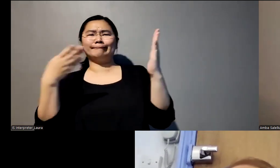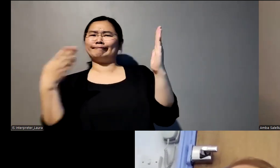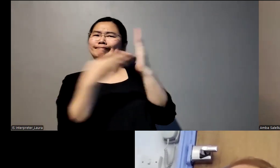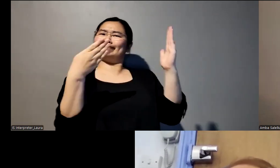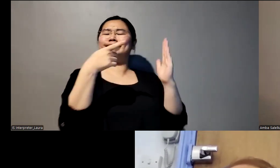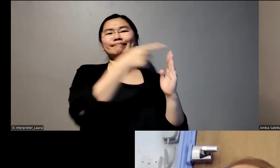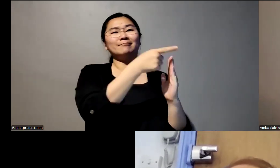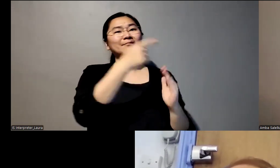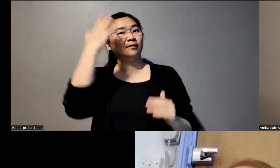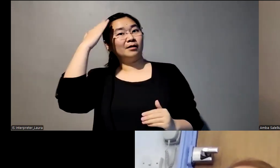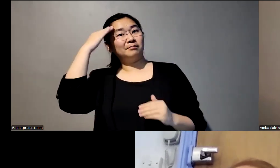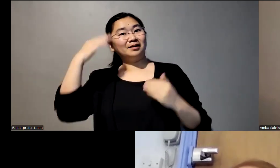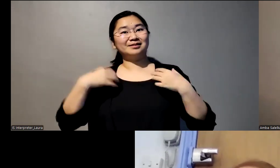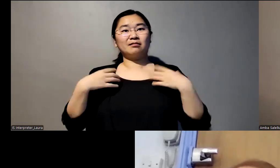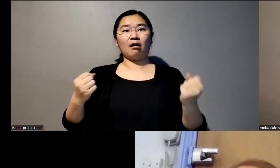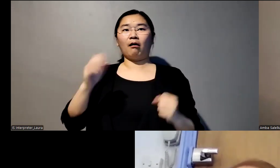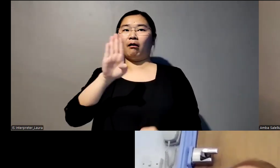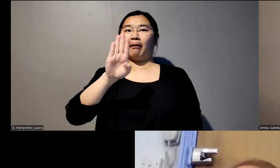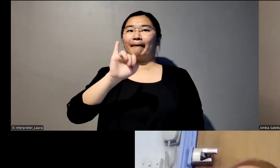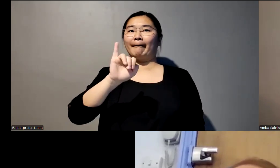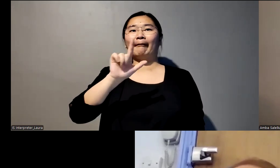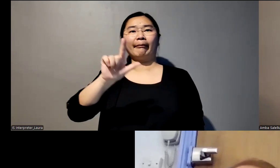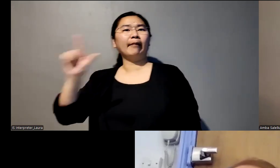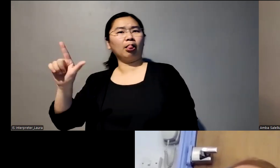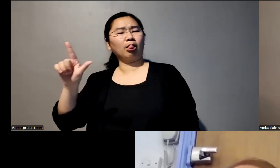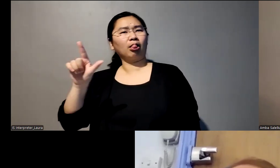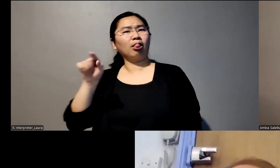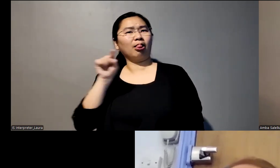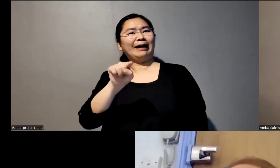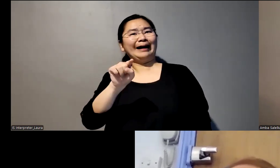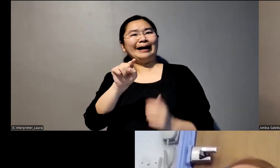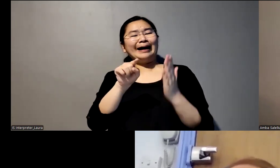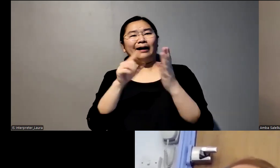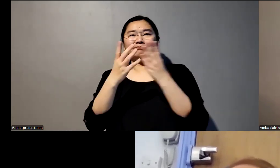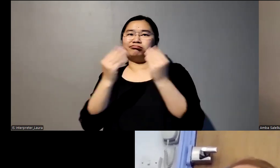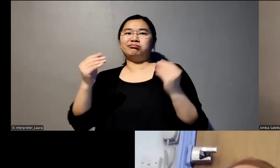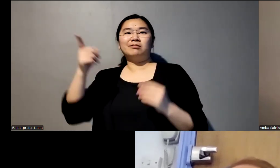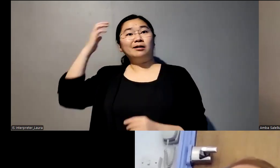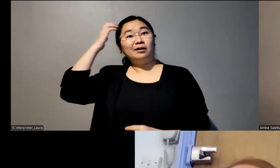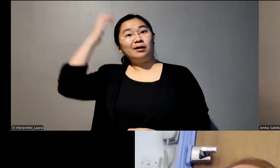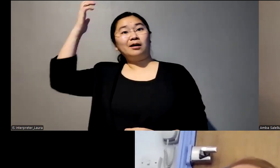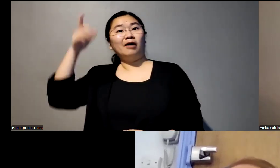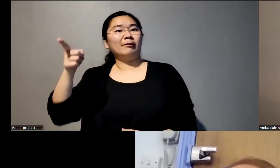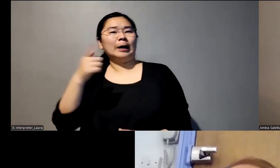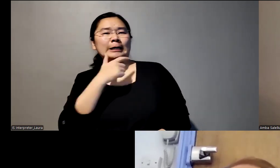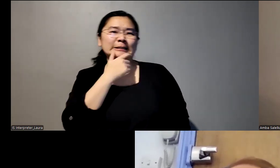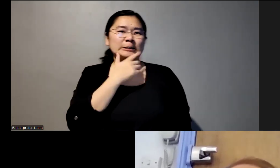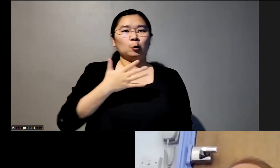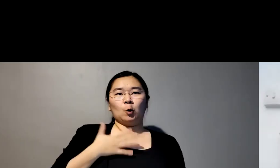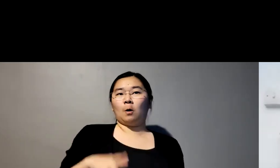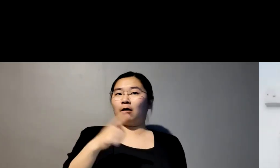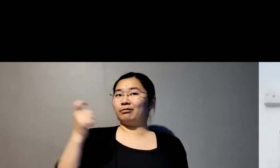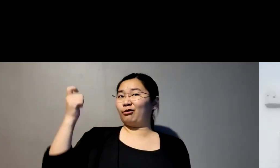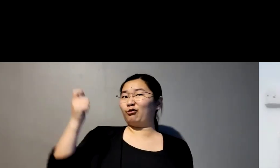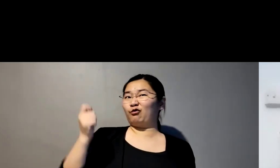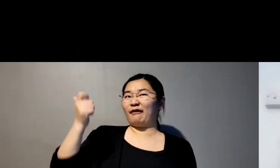Dorothy, it's my pleasure to hand over the floor to you. Welcome, and please take the floor.